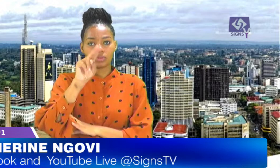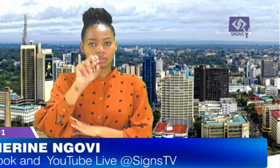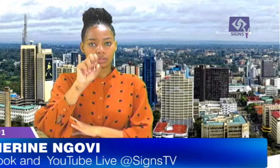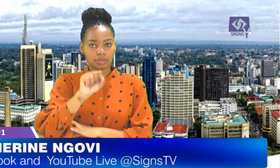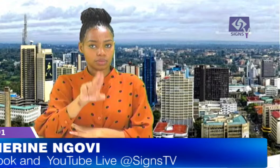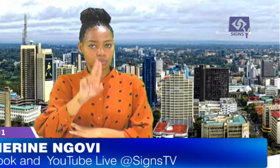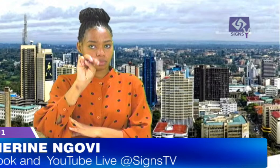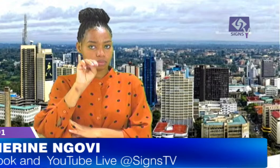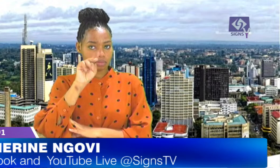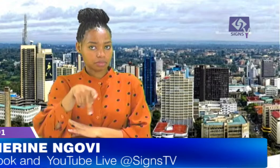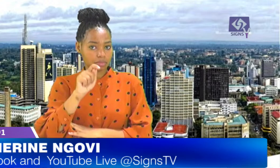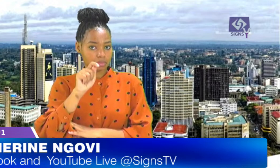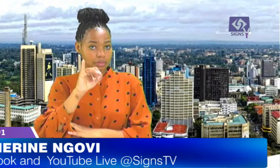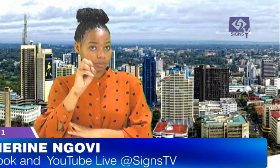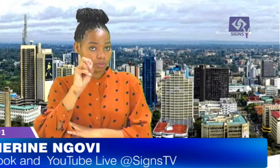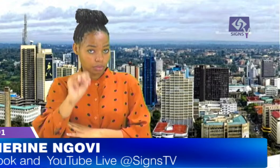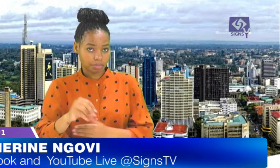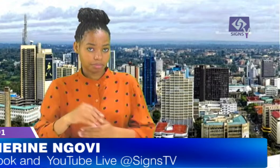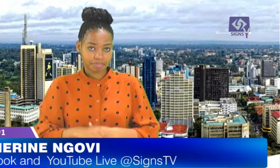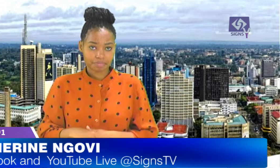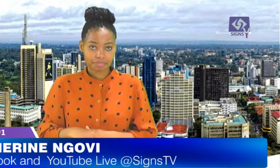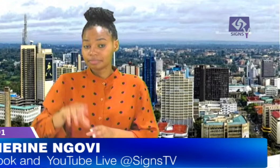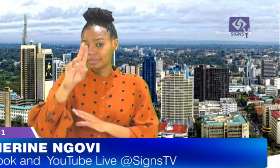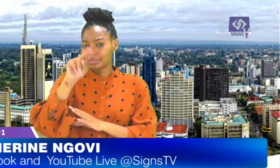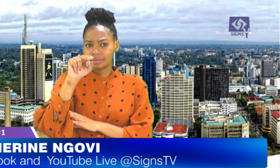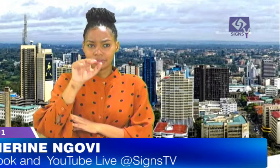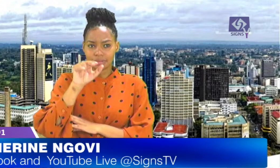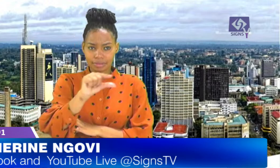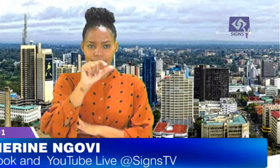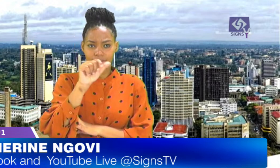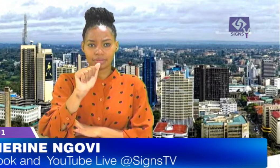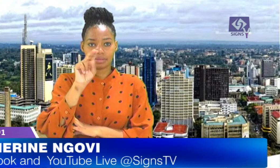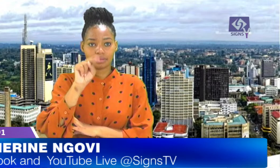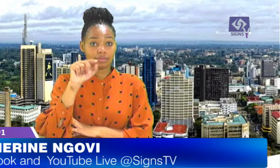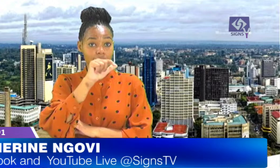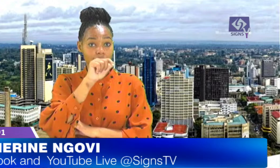standards, procedures, and enter the market for consumption.